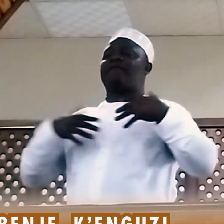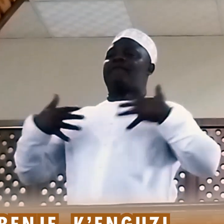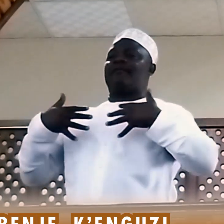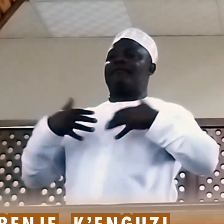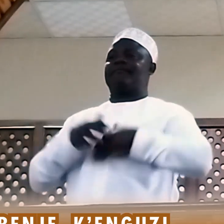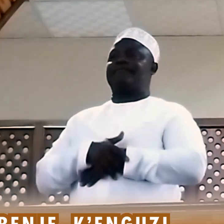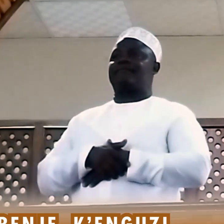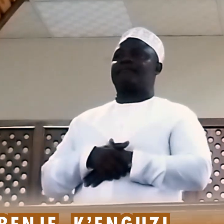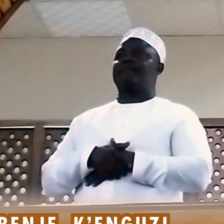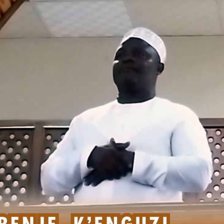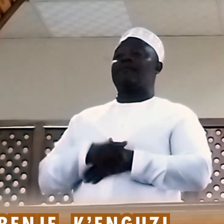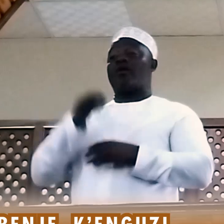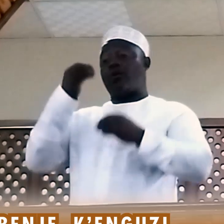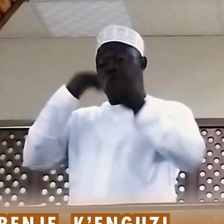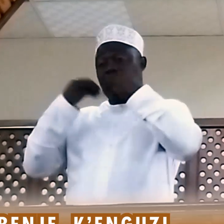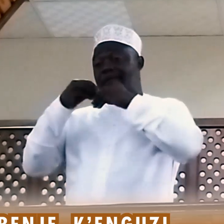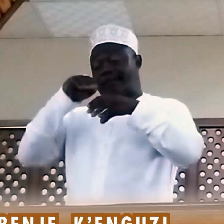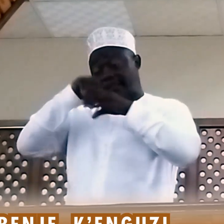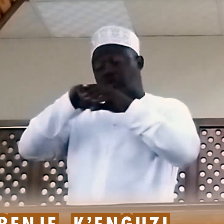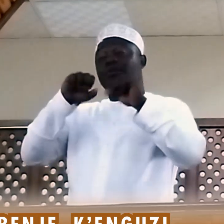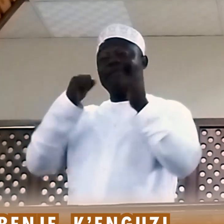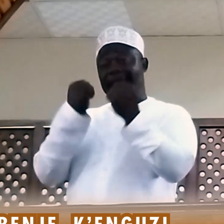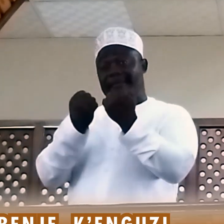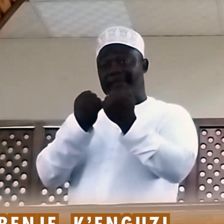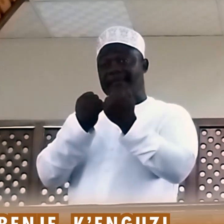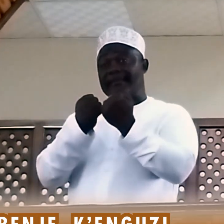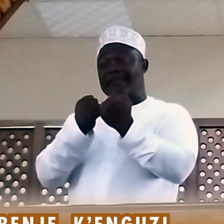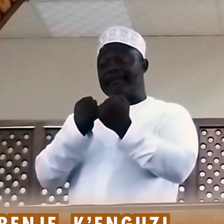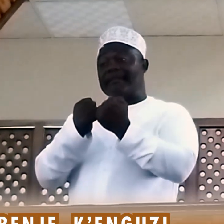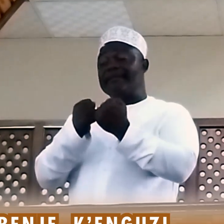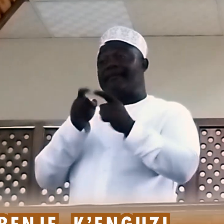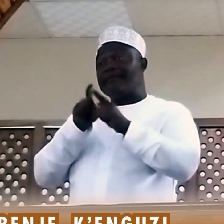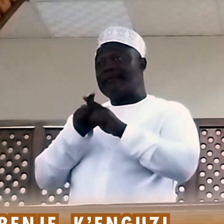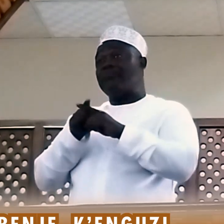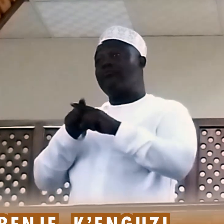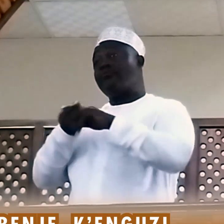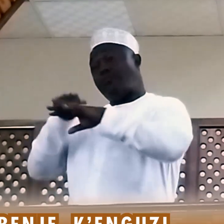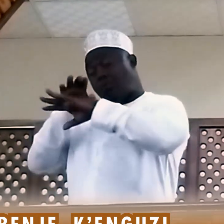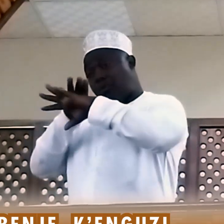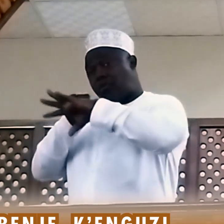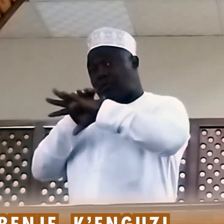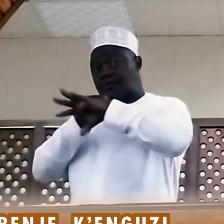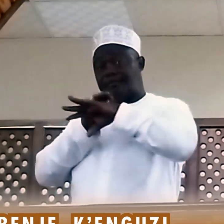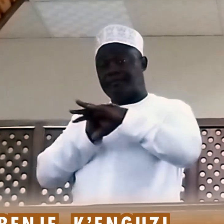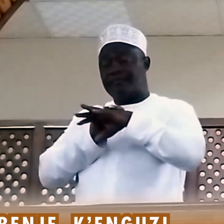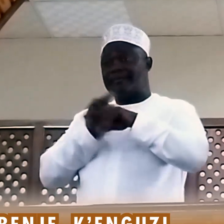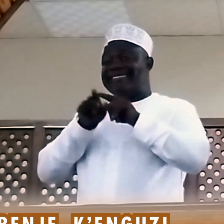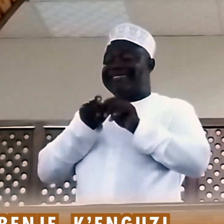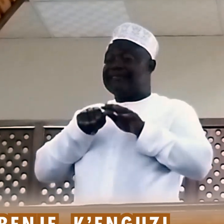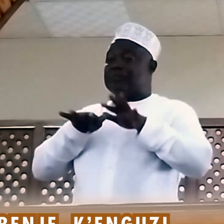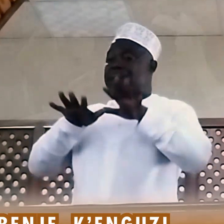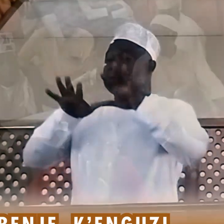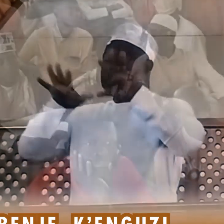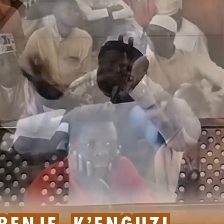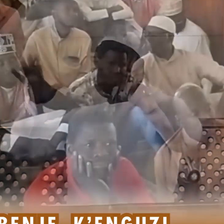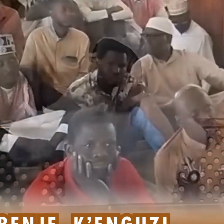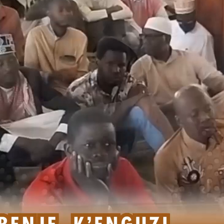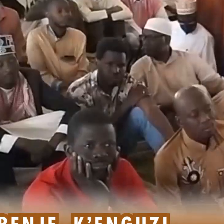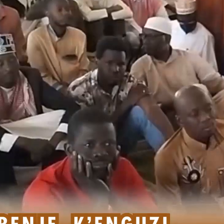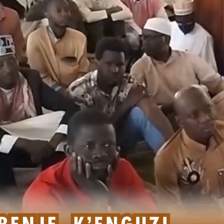fear. Corruption in society is an ugly call in spread of